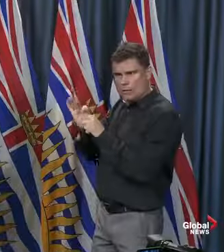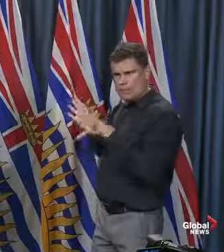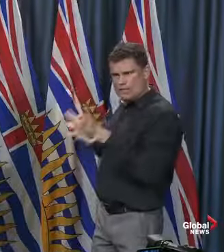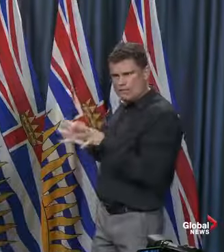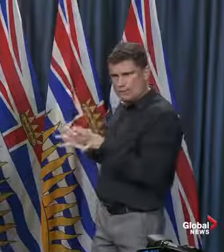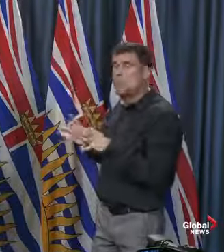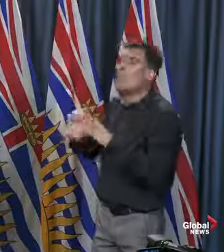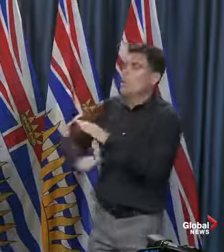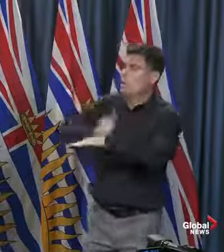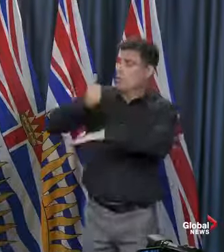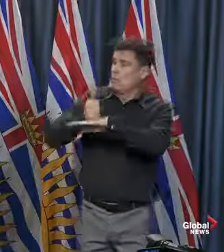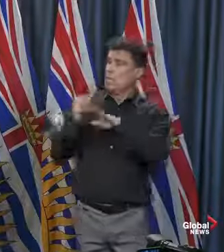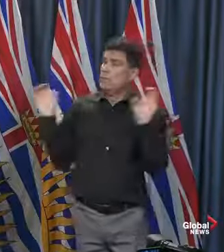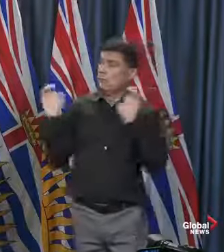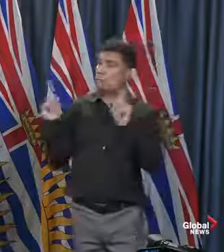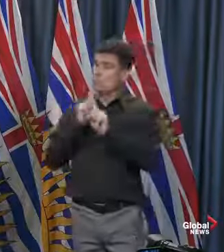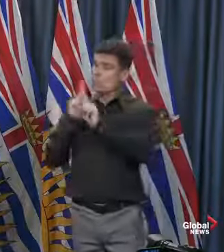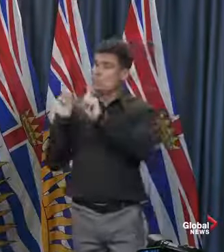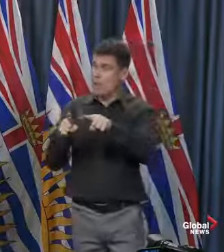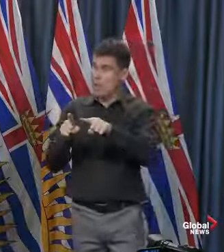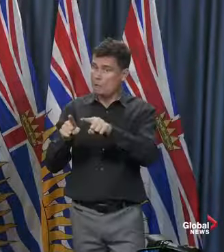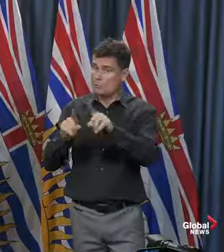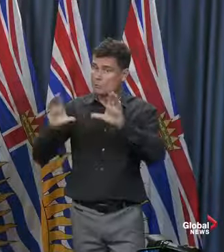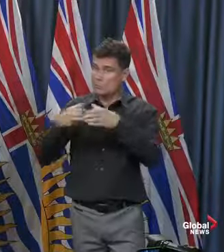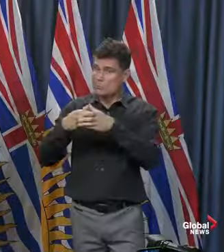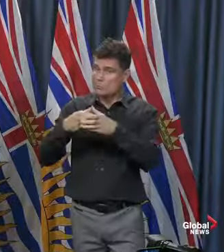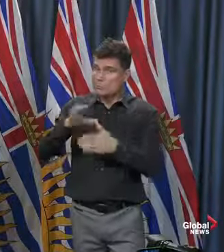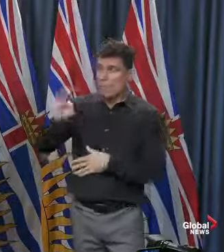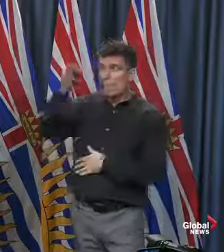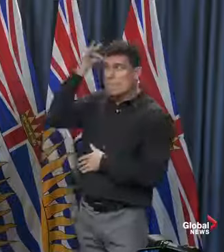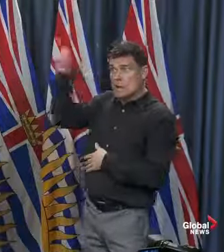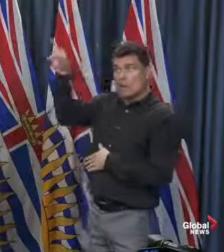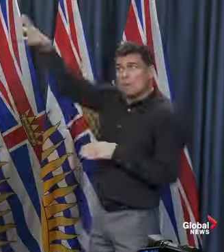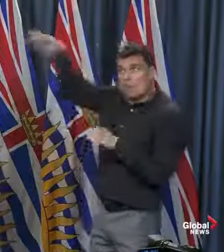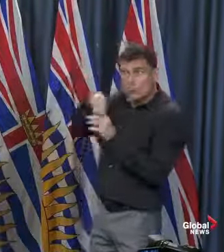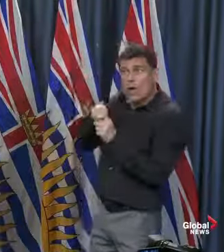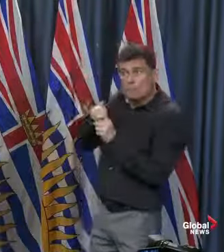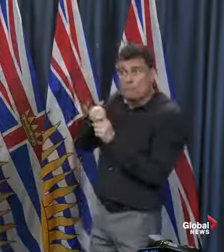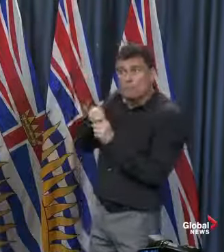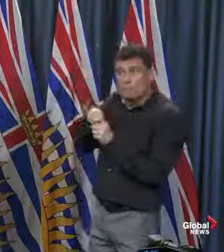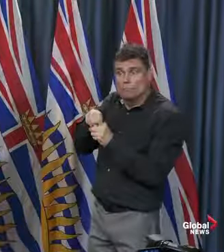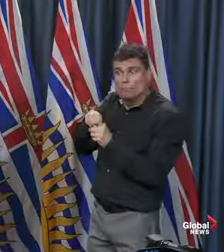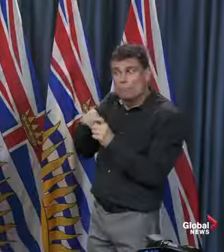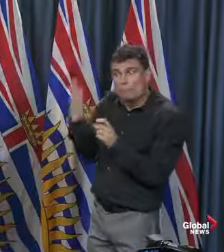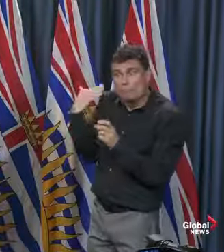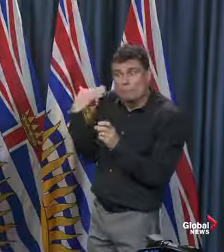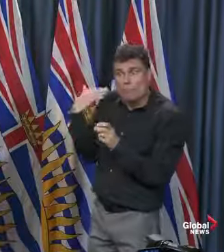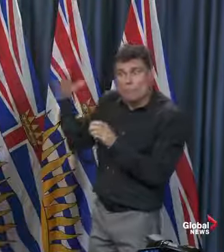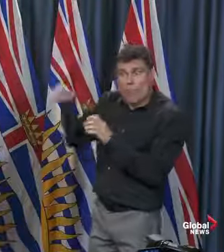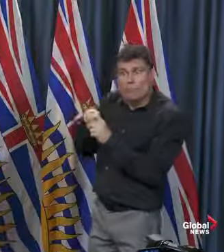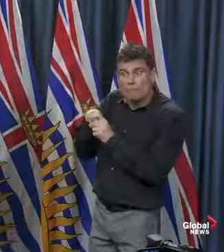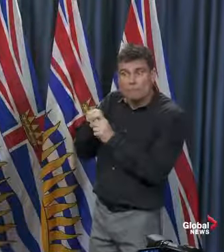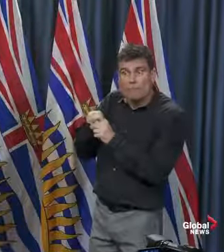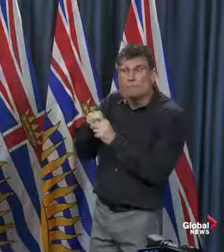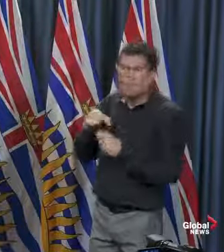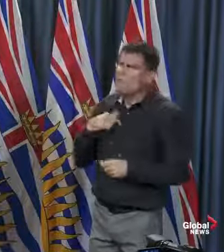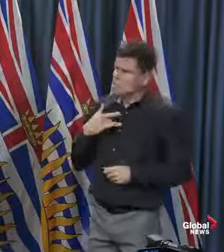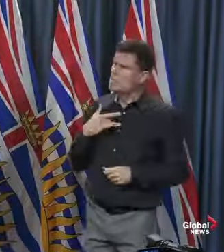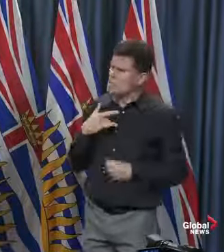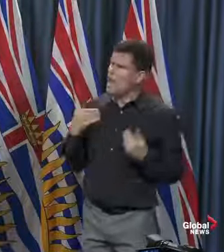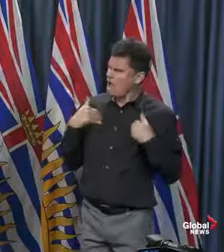9 weeks ago, and certainly the federal government was involved at that time. So I think there's lots of unity on these questions. There